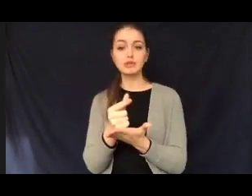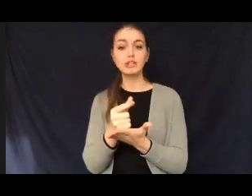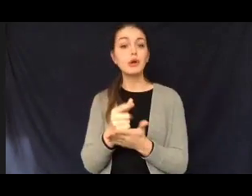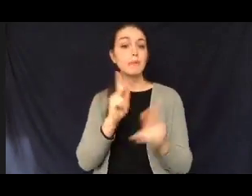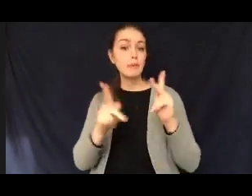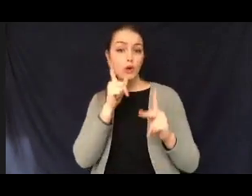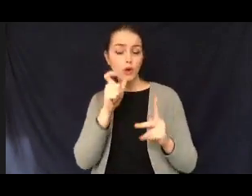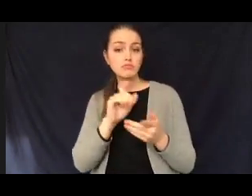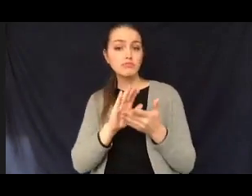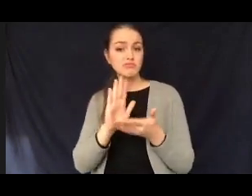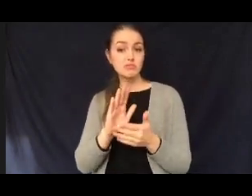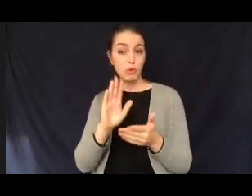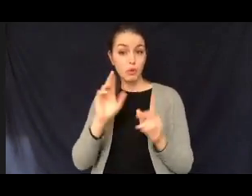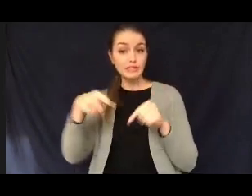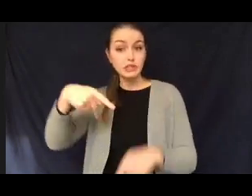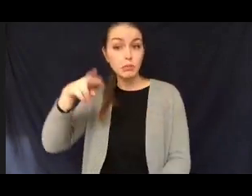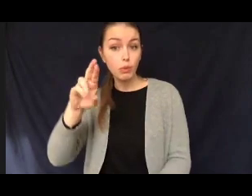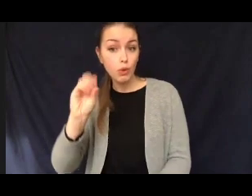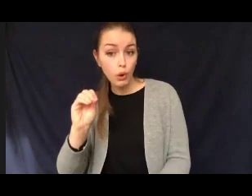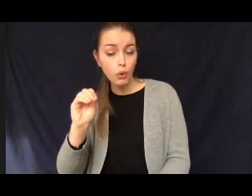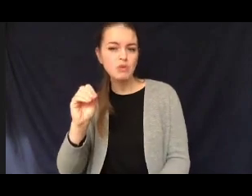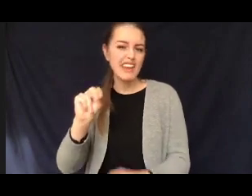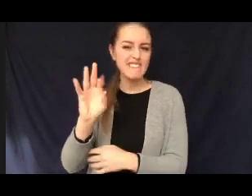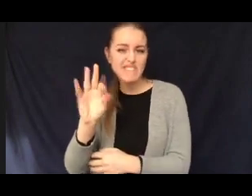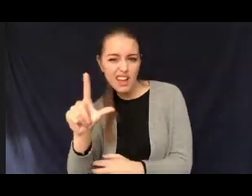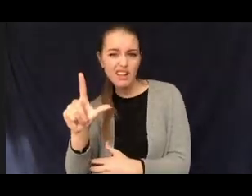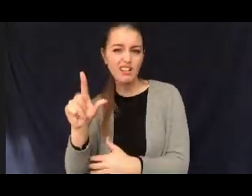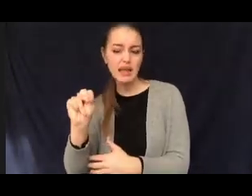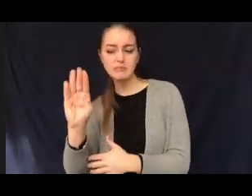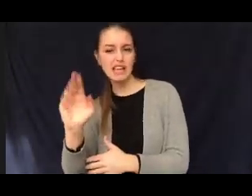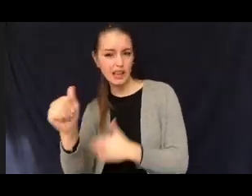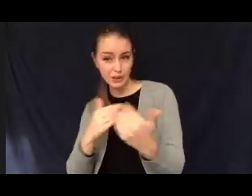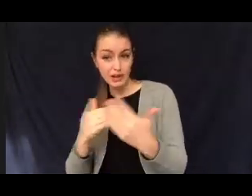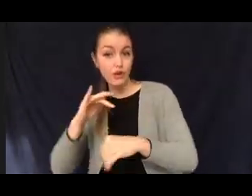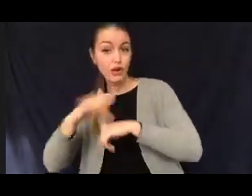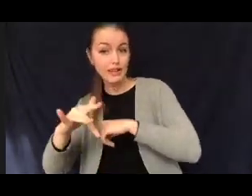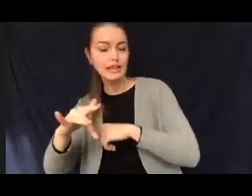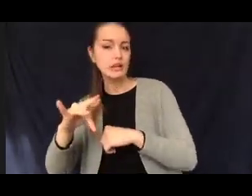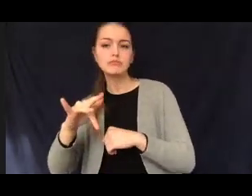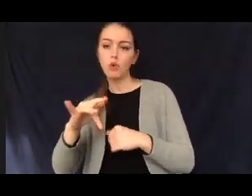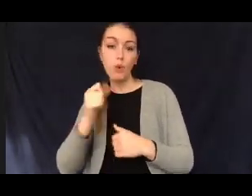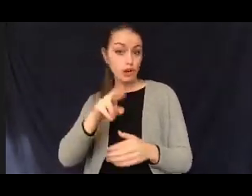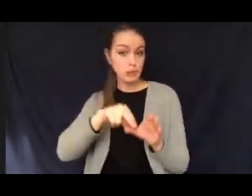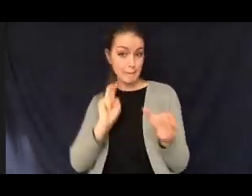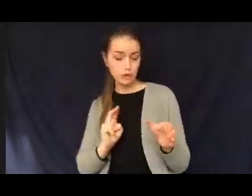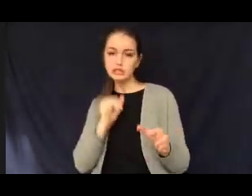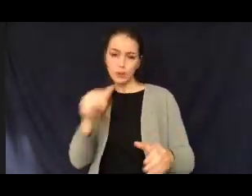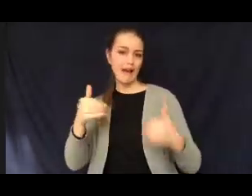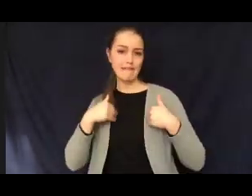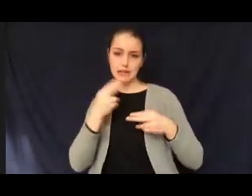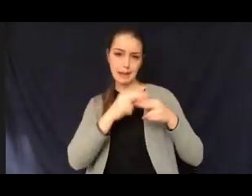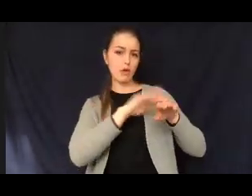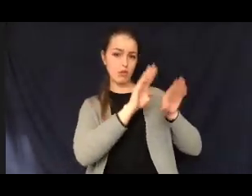early or dropped out aren't going to be up here. And so that what's kind of makes this really special. Great. Is Okay. you have to complete the task